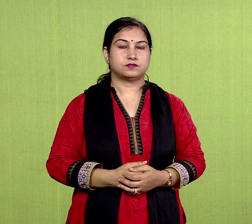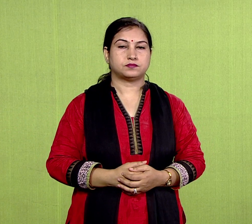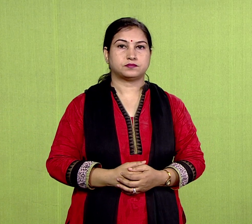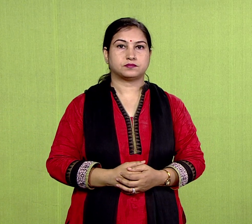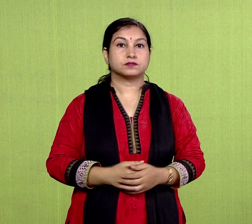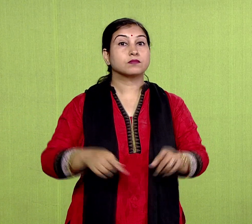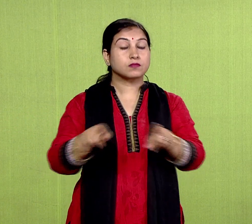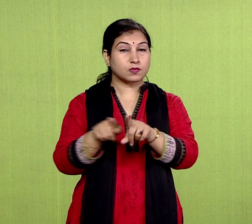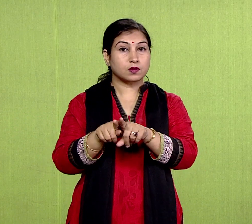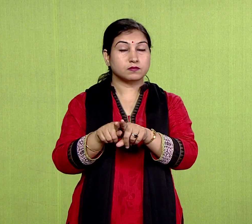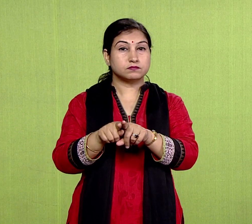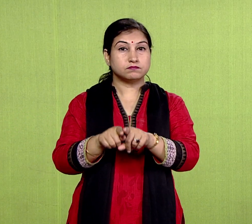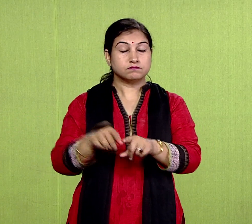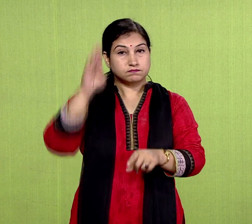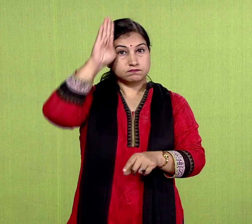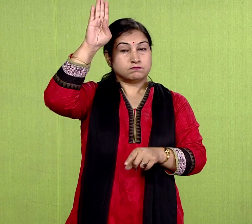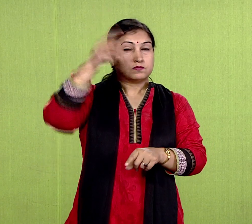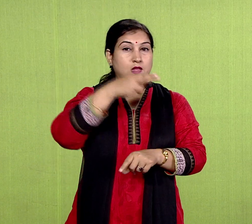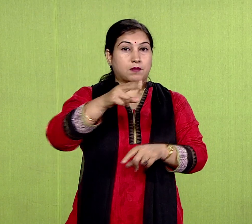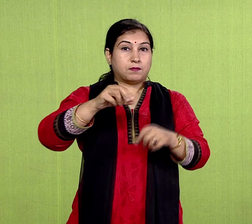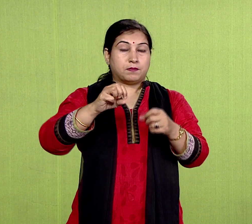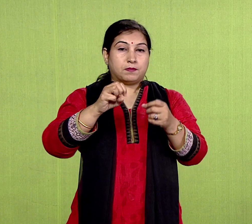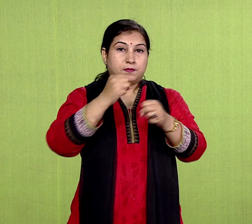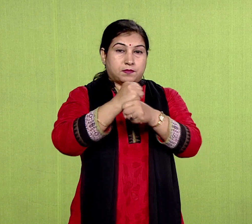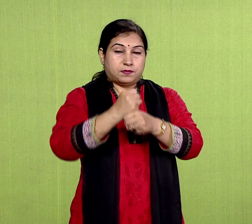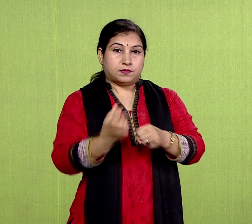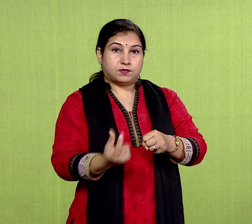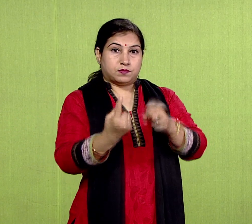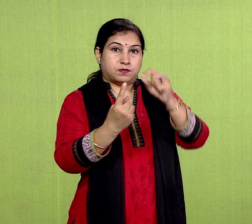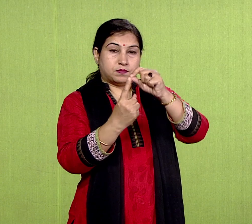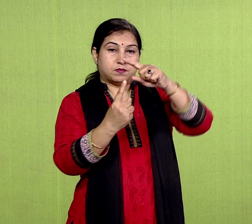Maharaja Sri Gupta is said to be the founder of the Gupta dynasty.